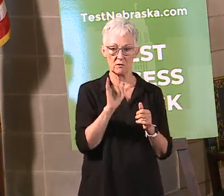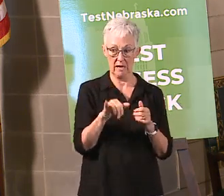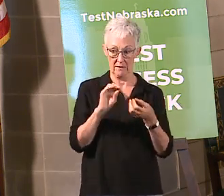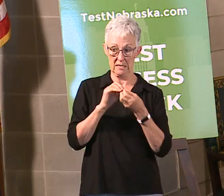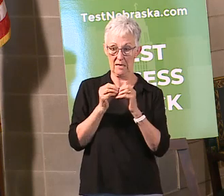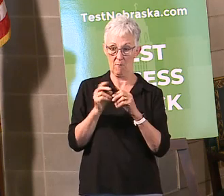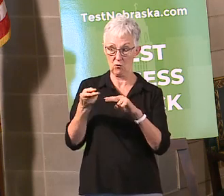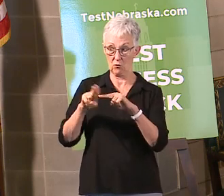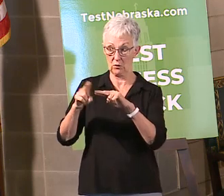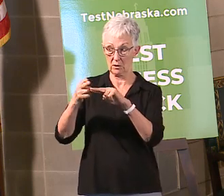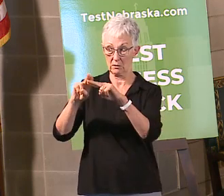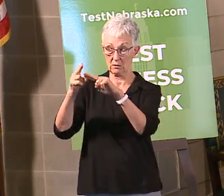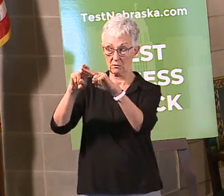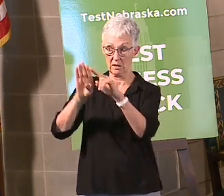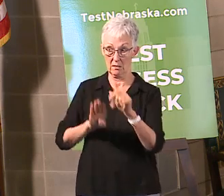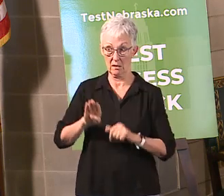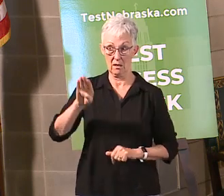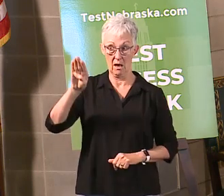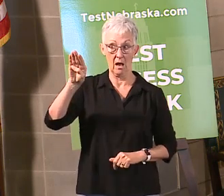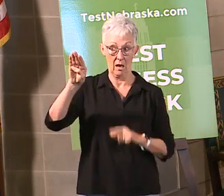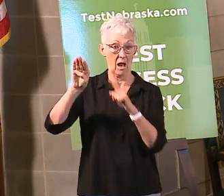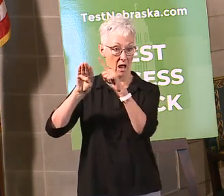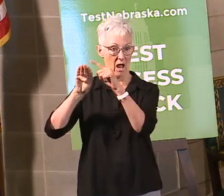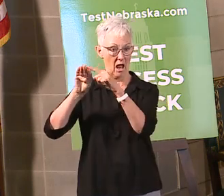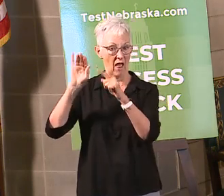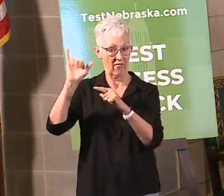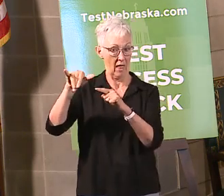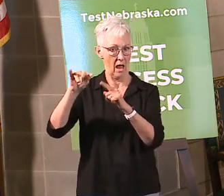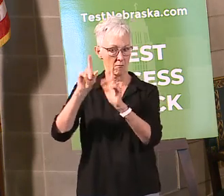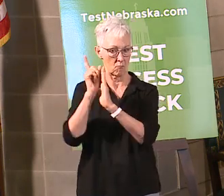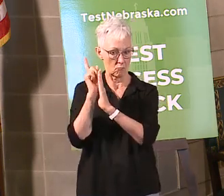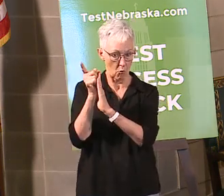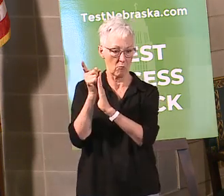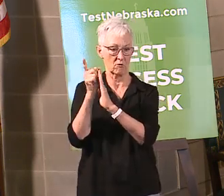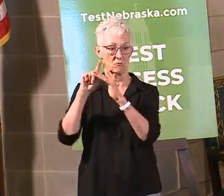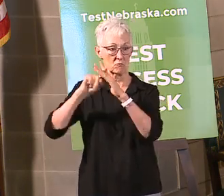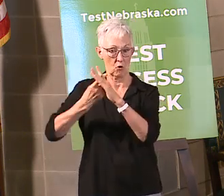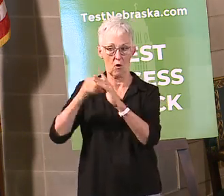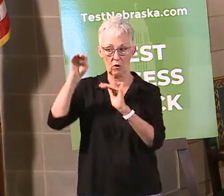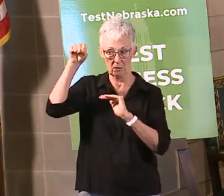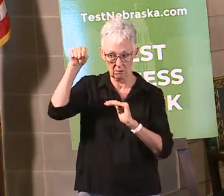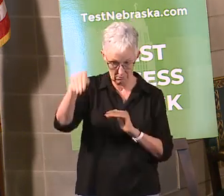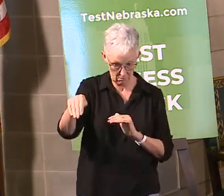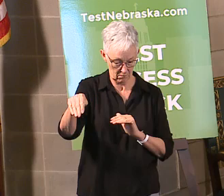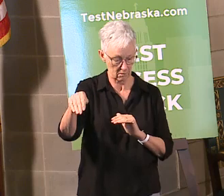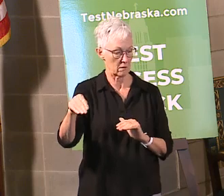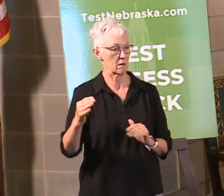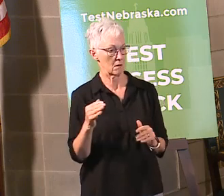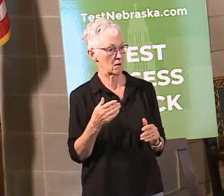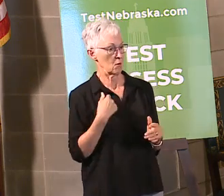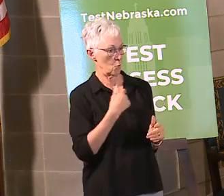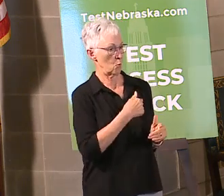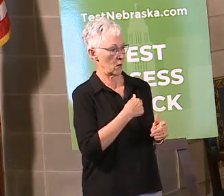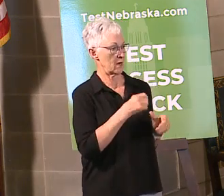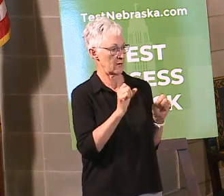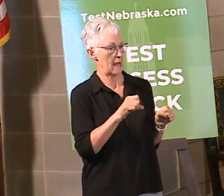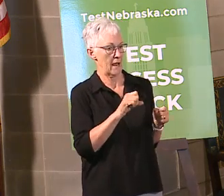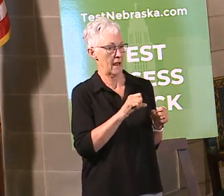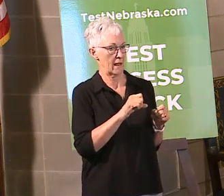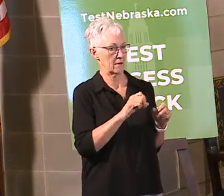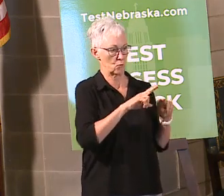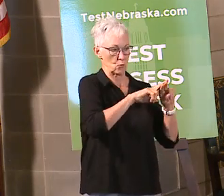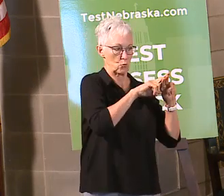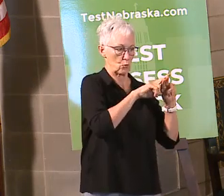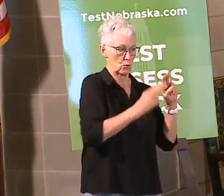don't overwhelm your healthcare system. And that's what we've done very successfully here in Nebraska. No time was our healthcare system in danger of being overwhelmed. We worked